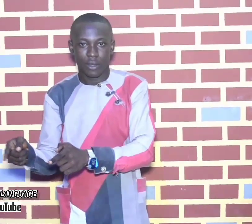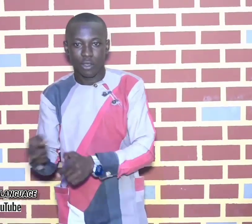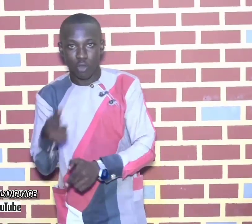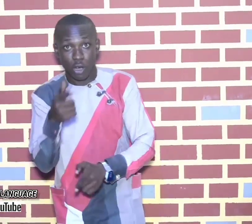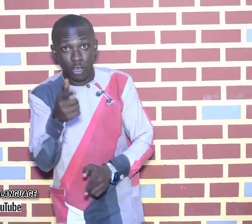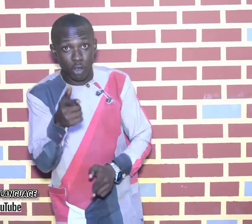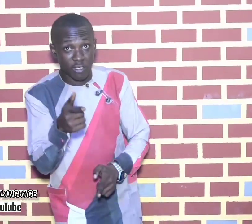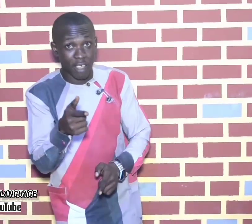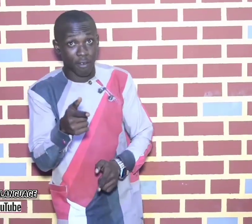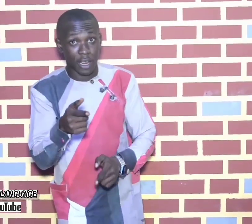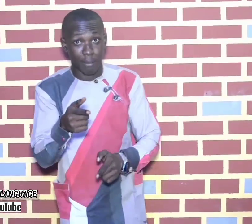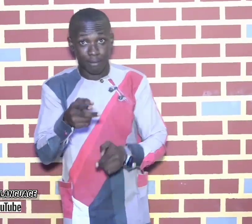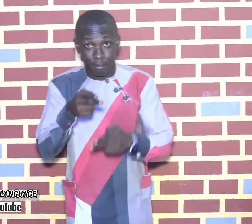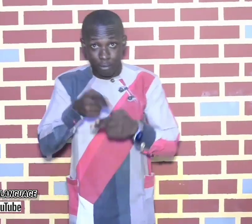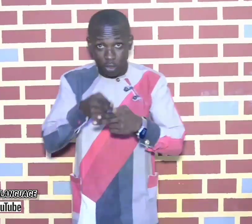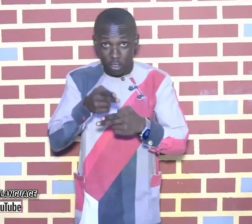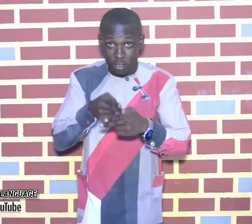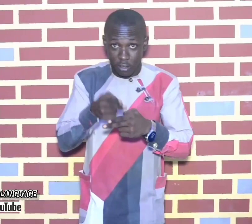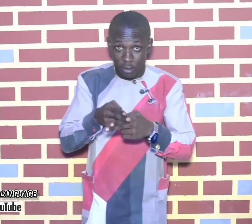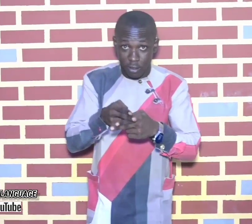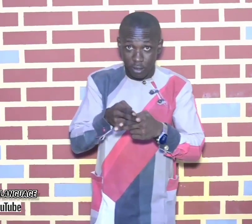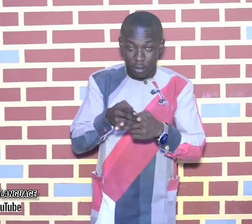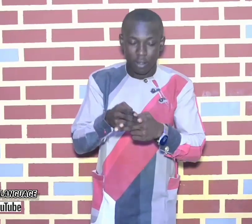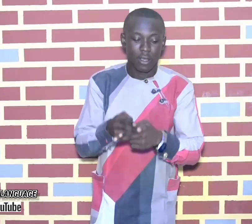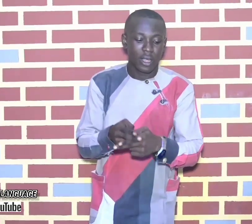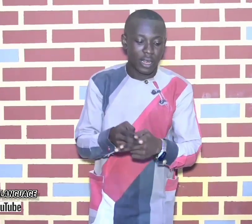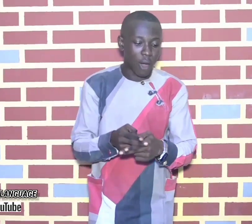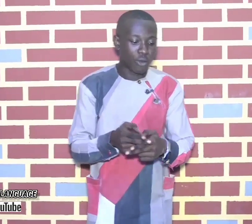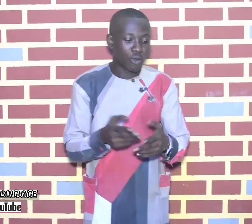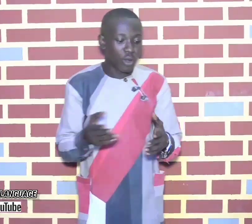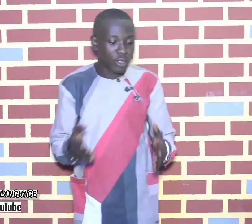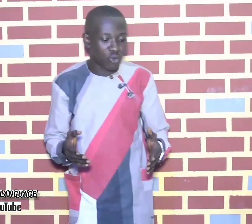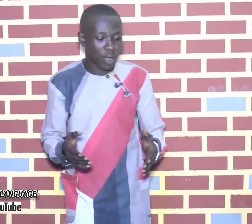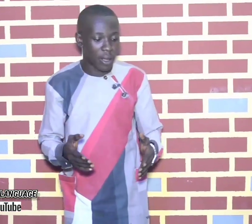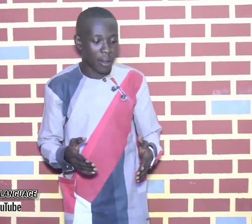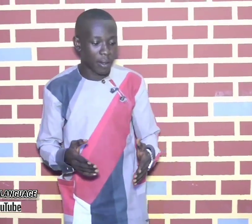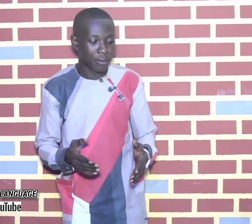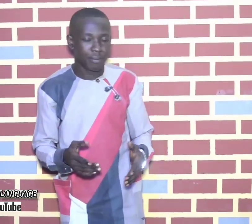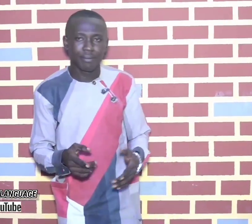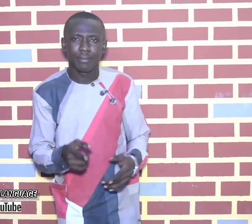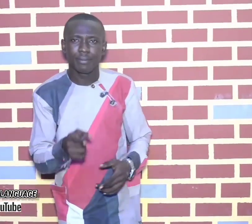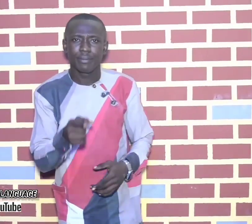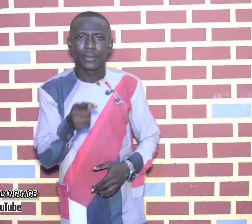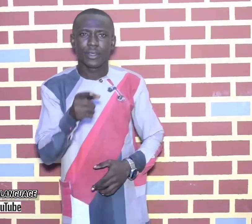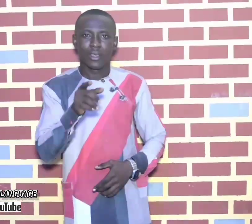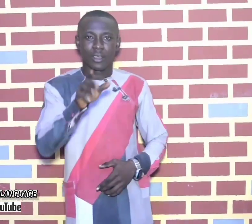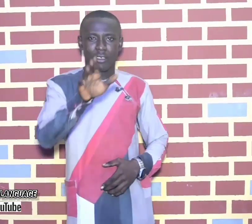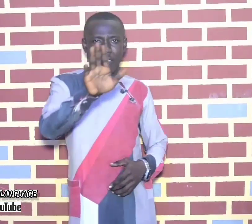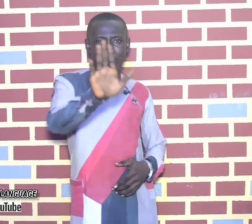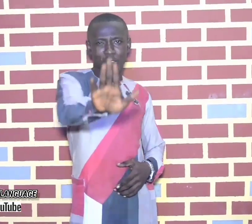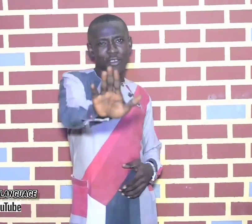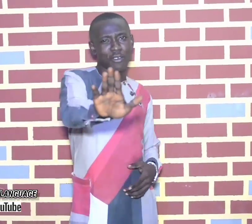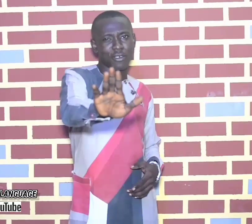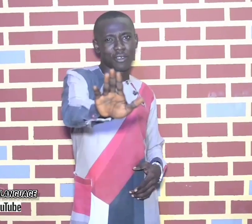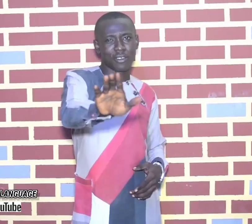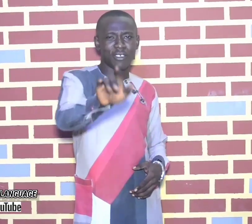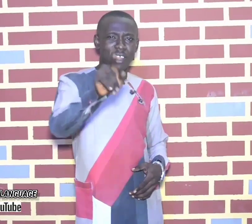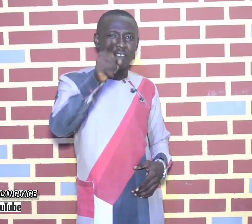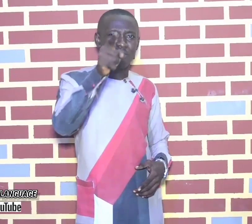You already know the sign for name, which is. Now you go this way. This sign for you, this sign of